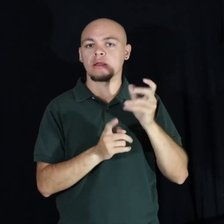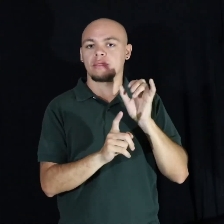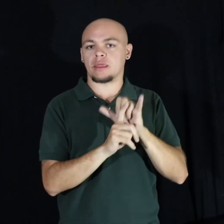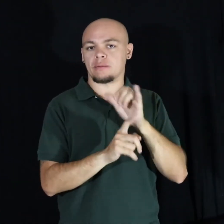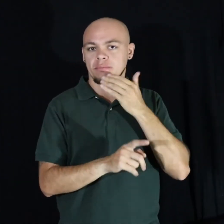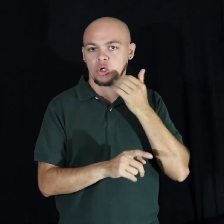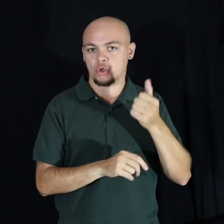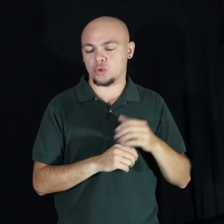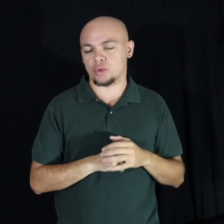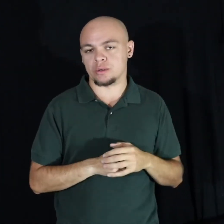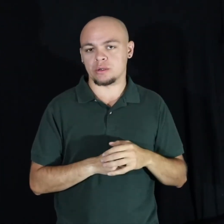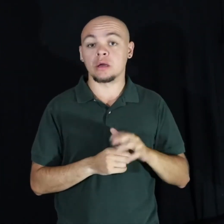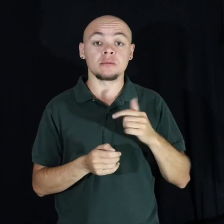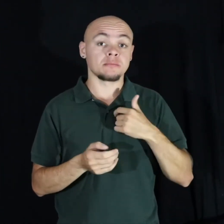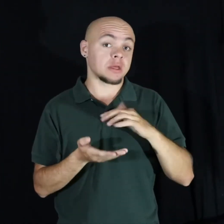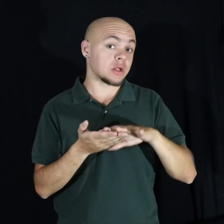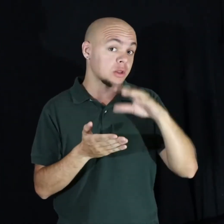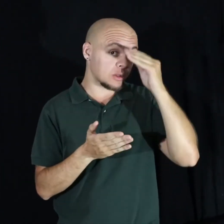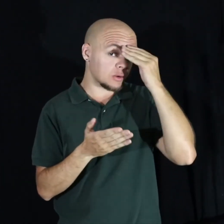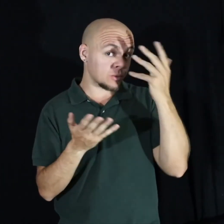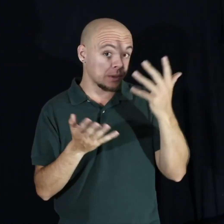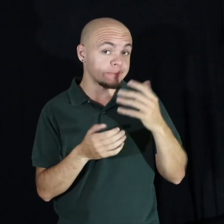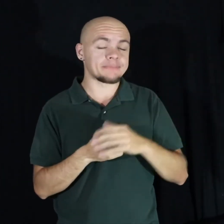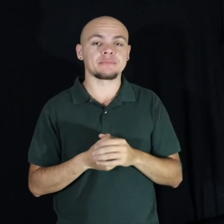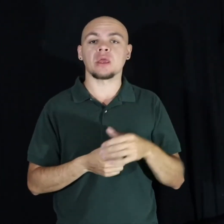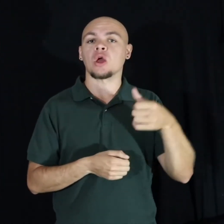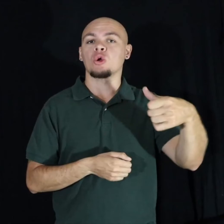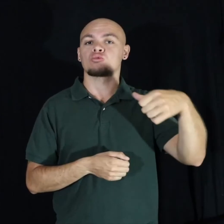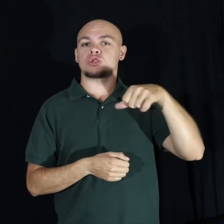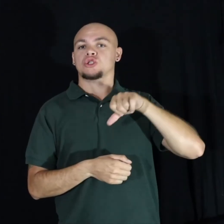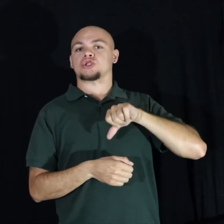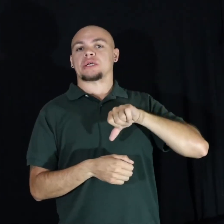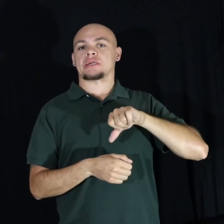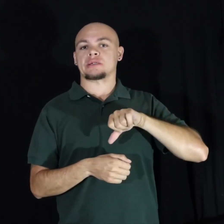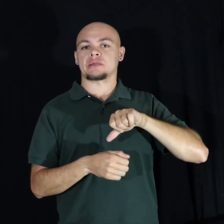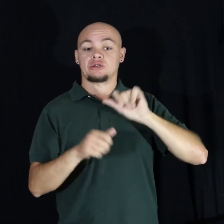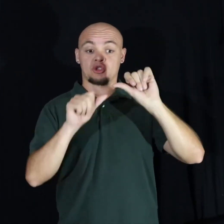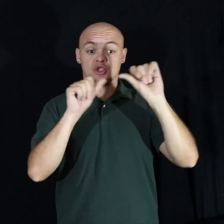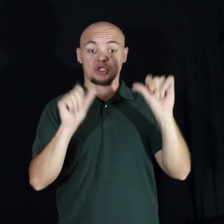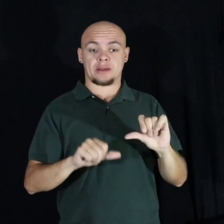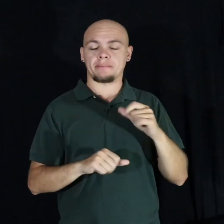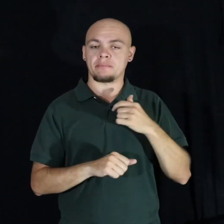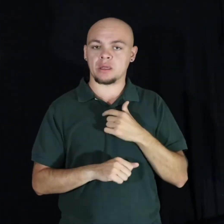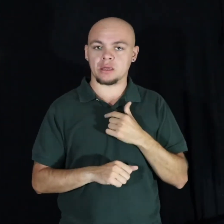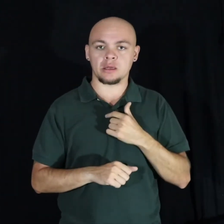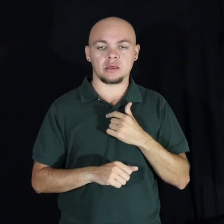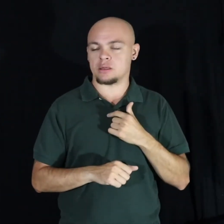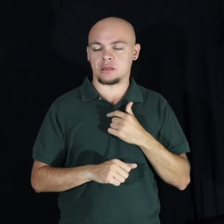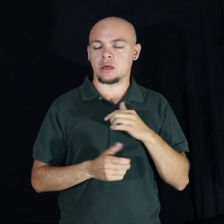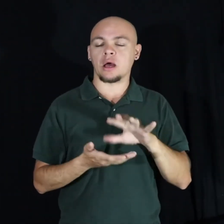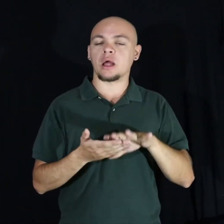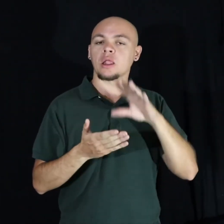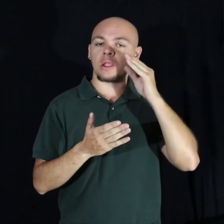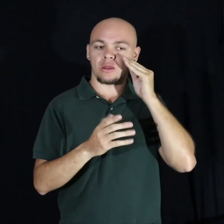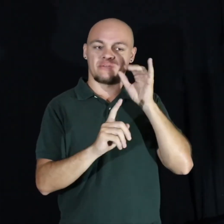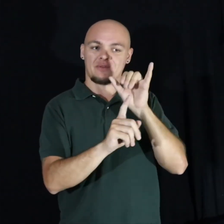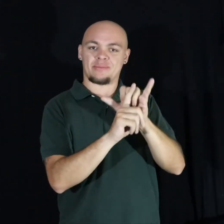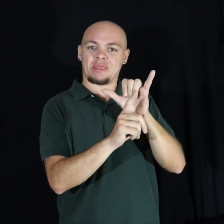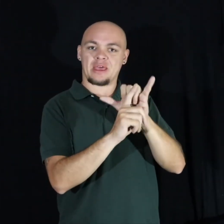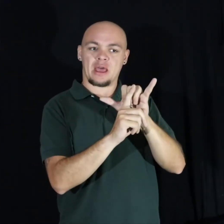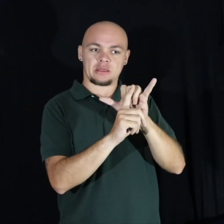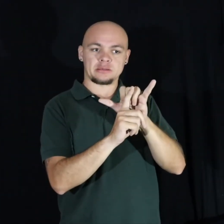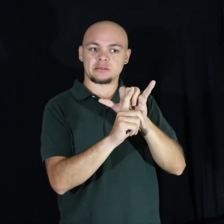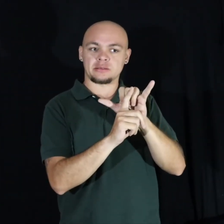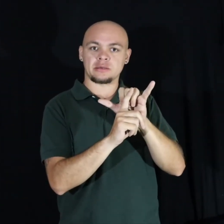I learned that instead of letting rejection shape me, I can learn from it and